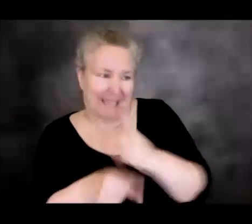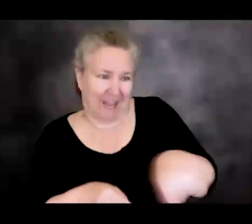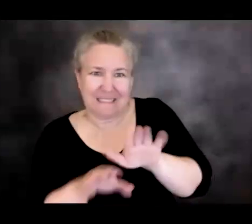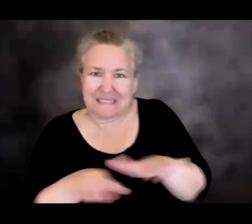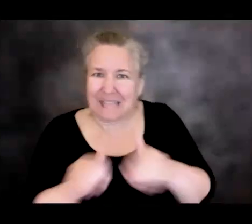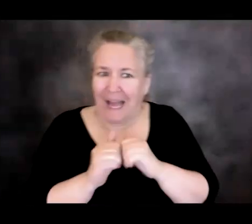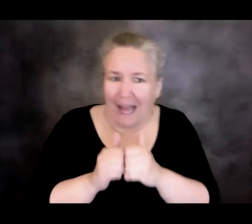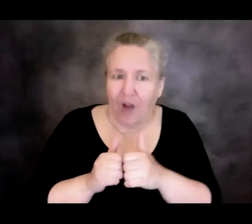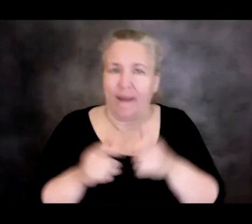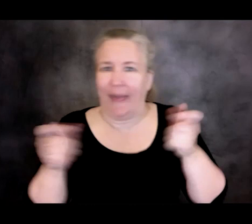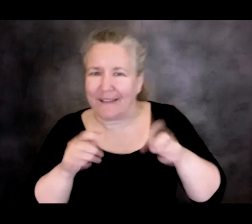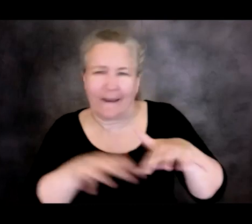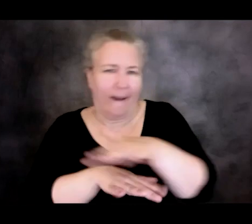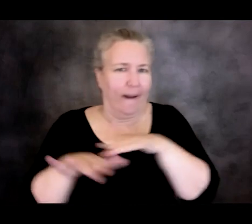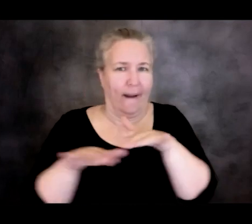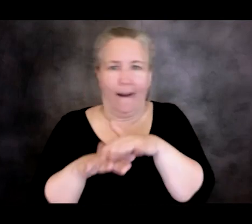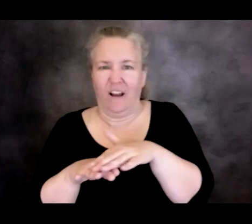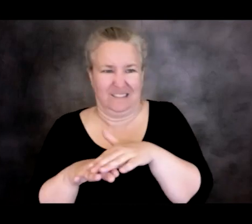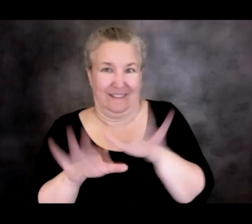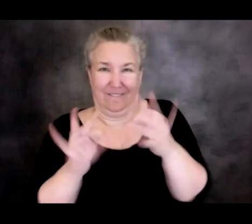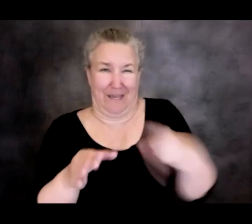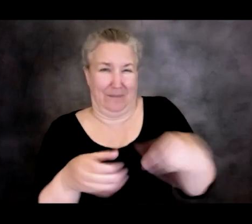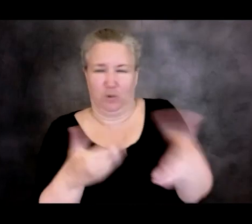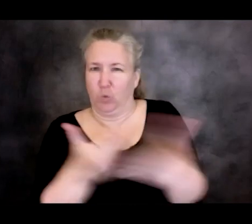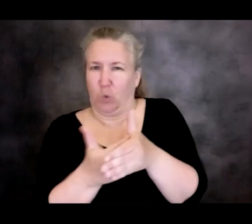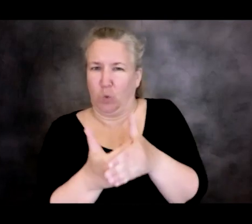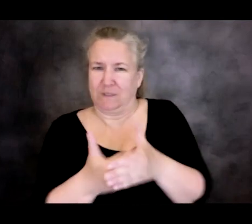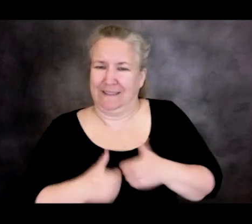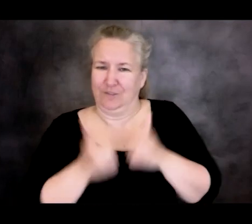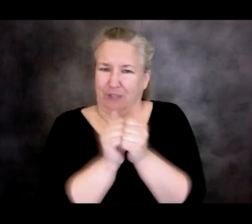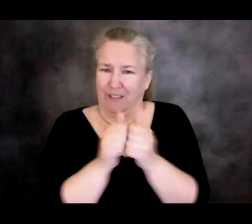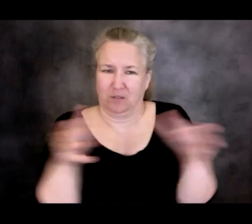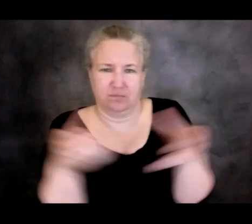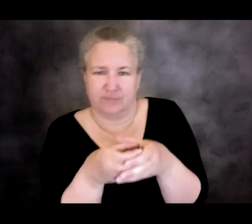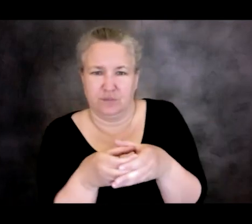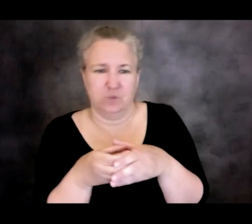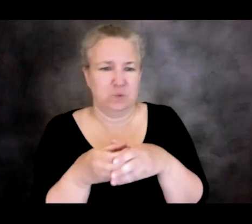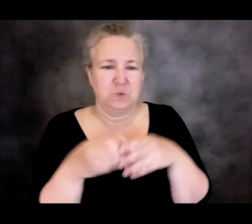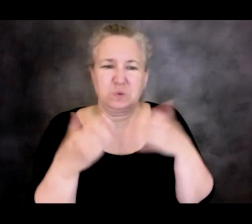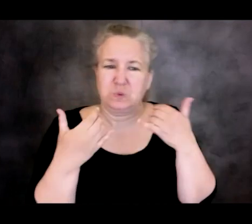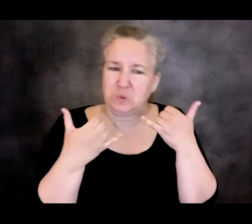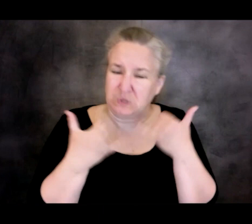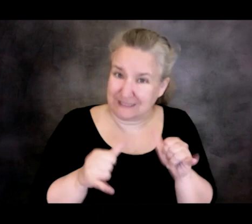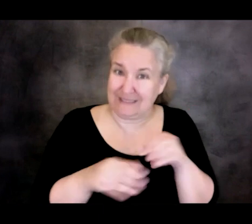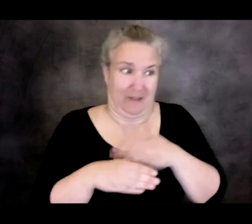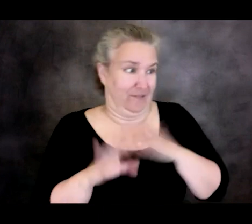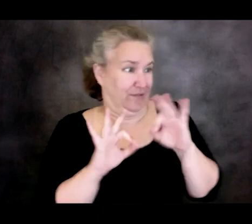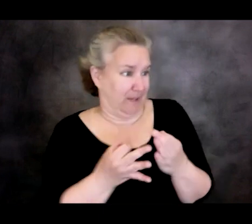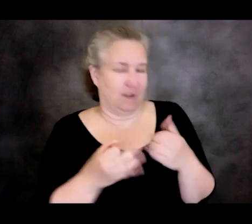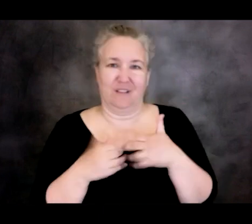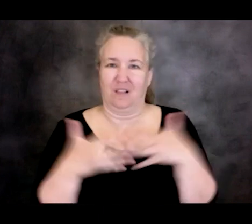going to handle it? They're all very close. They live together. There's still a lot of fear in my